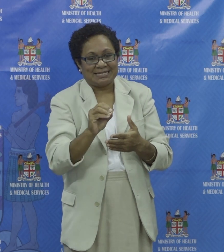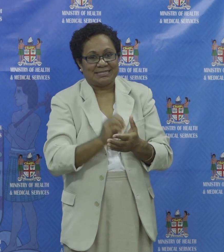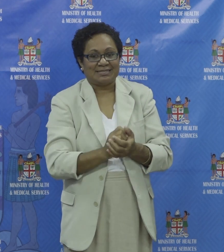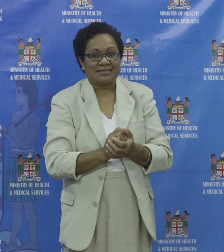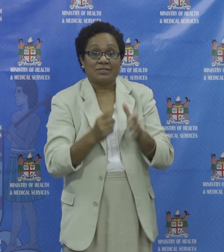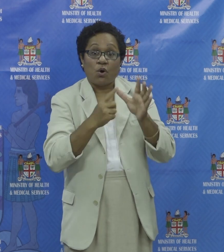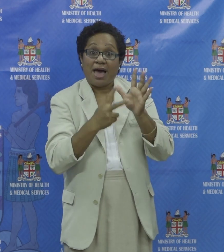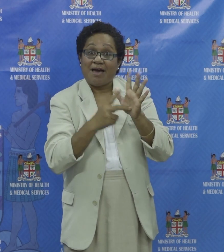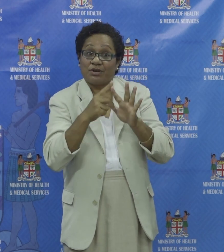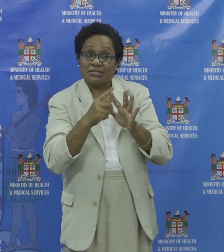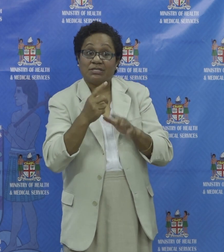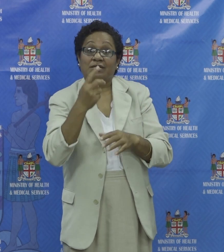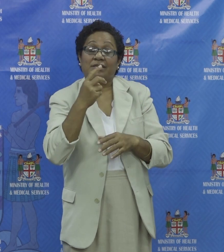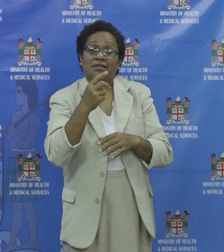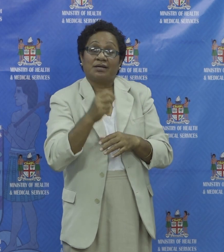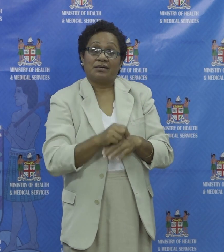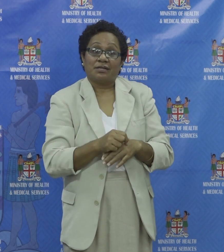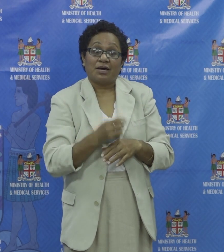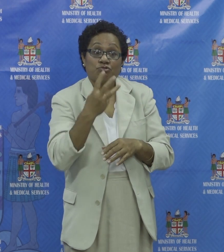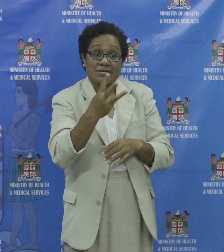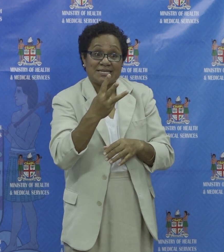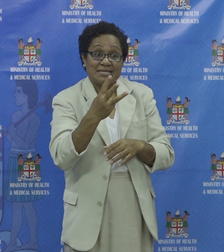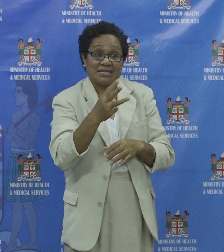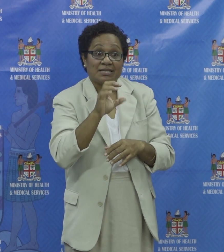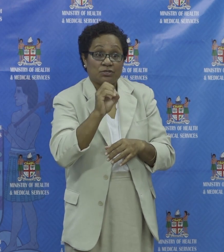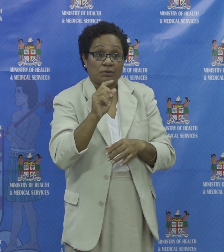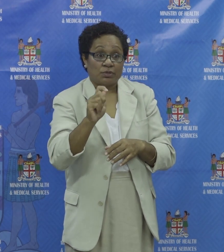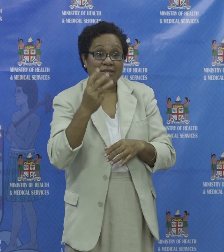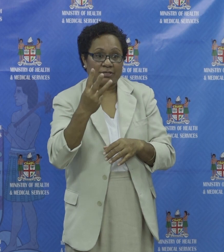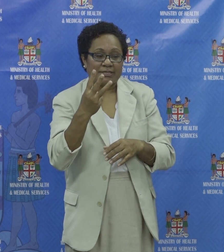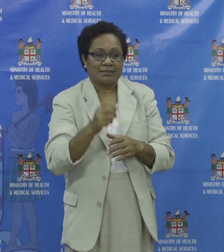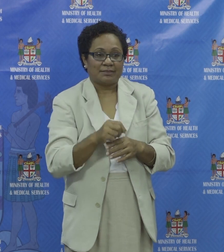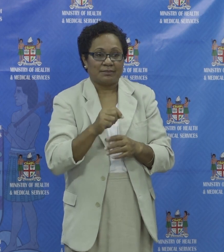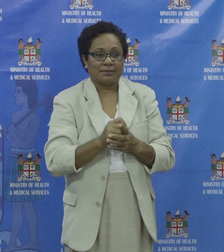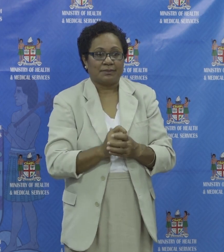3 tests per 1,000 people every day. Thank you.